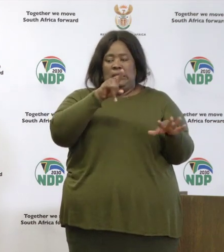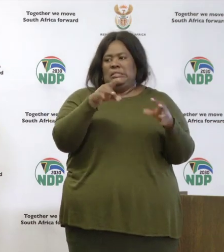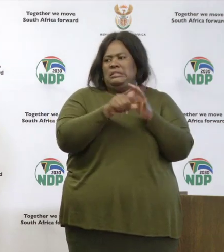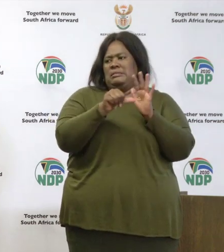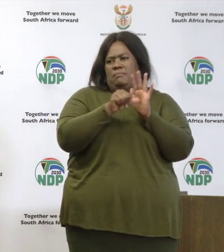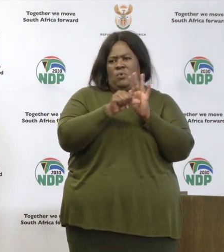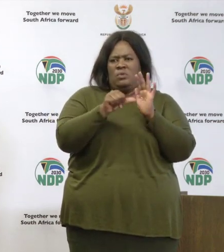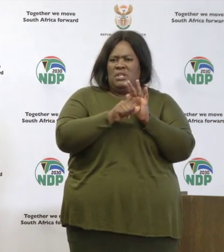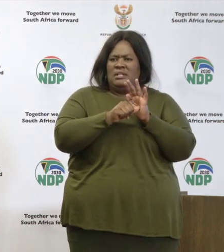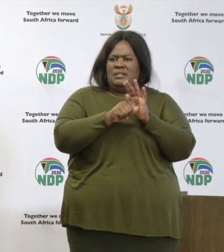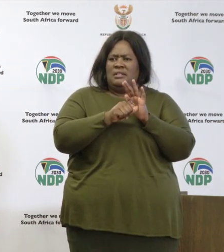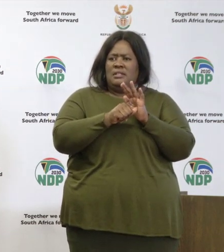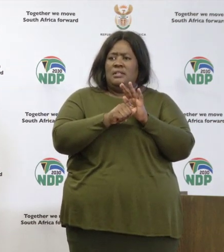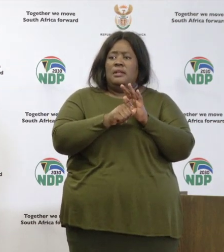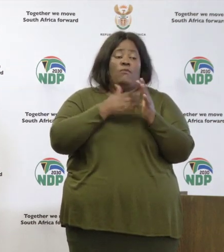purposes of intervention.